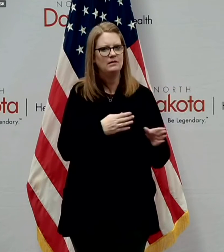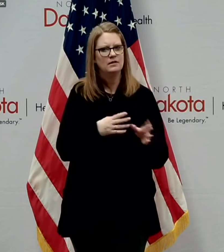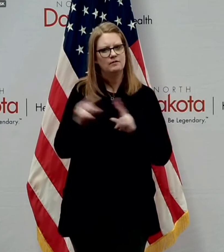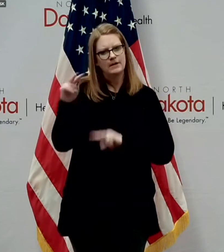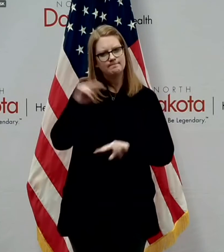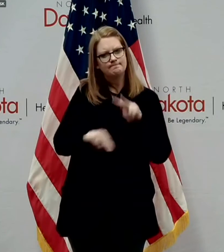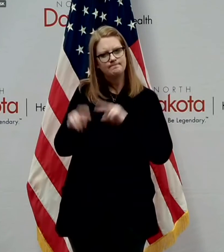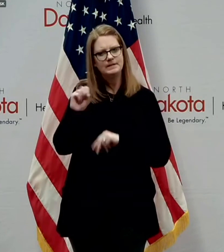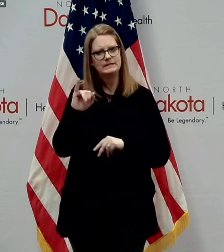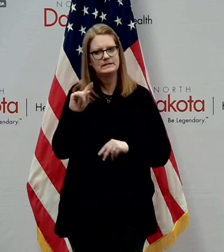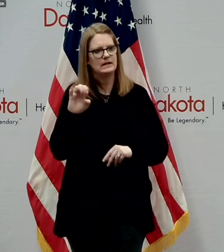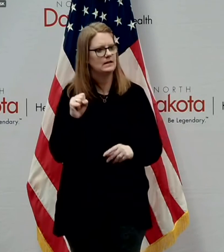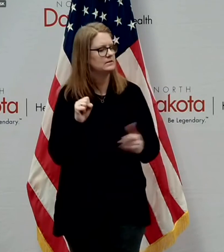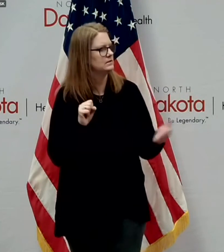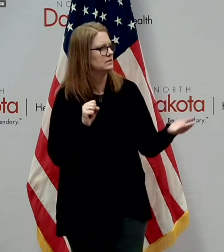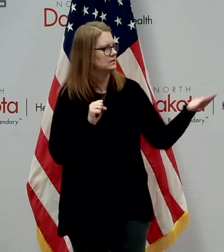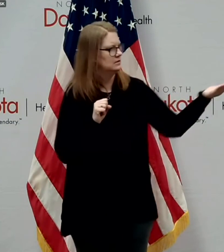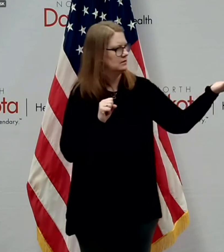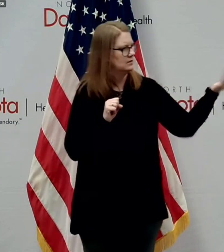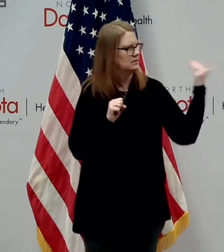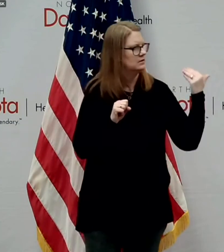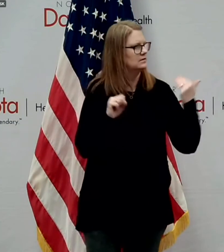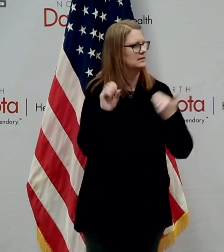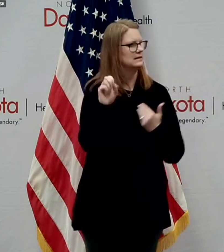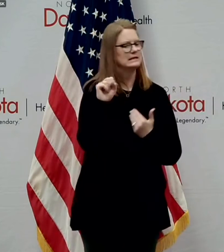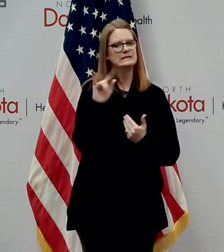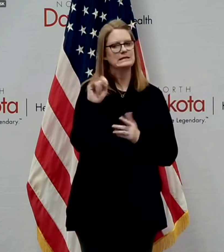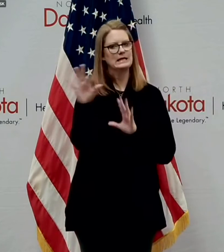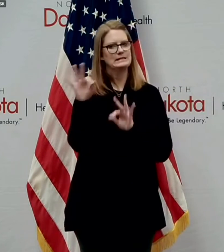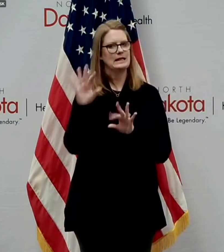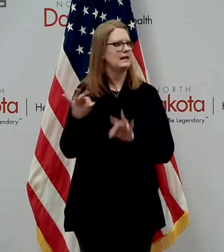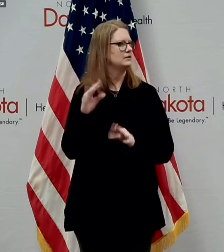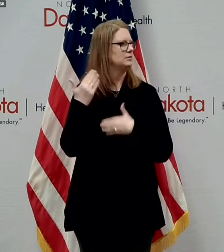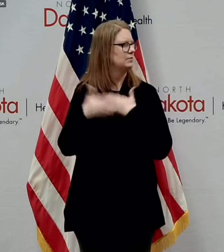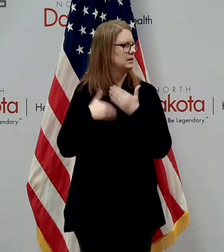few comments about the site selection process.